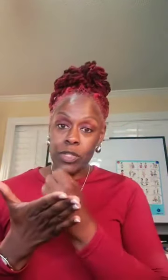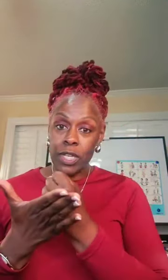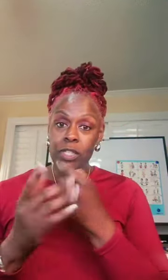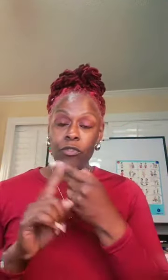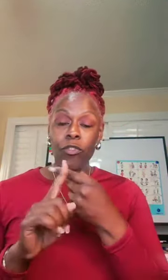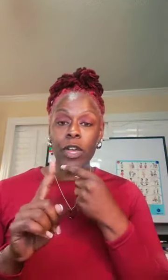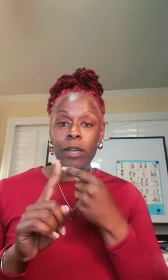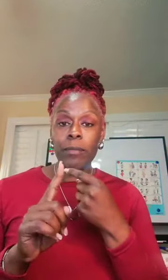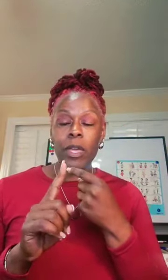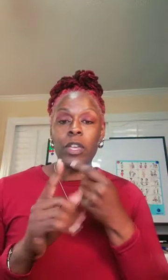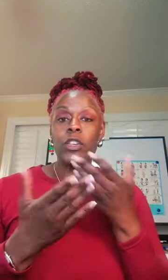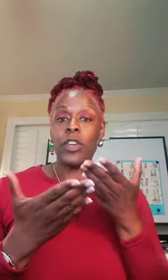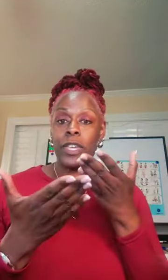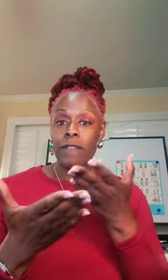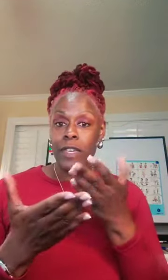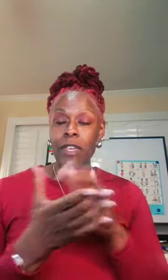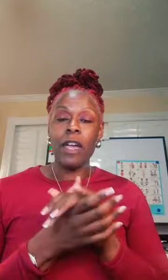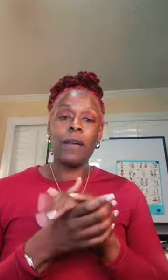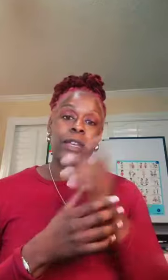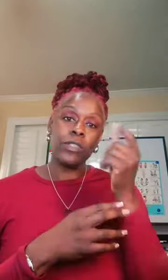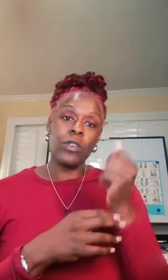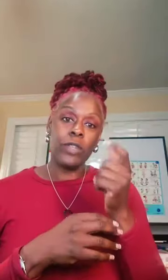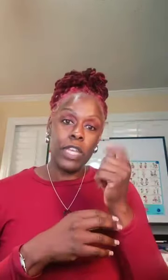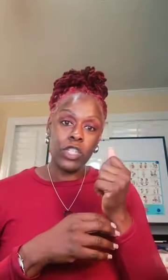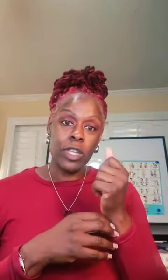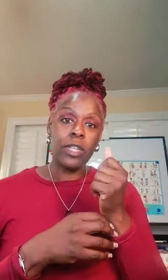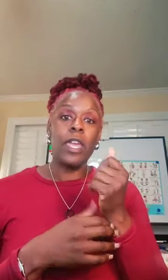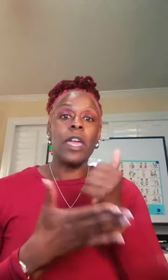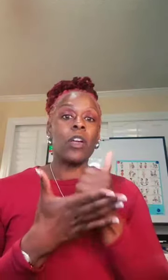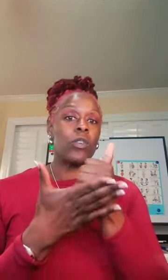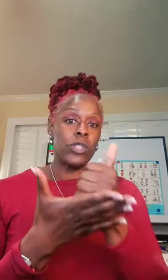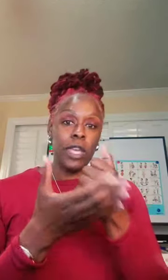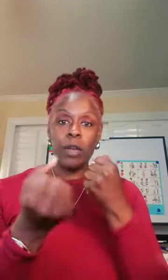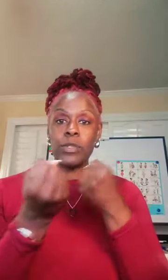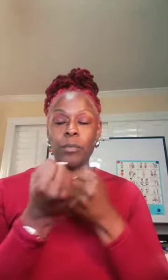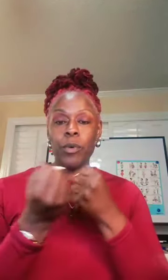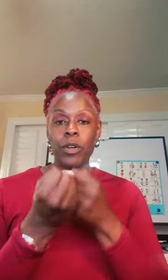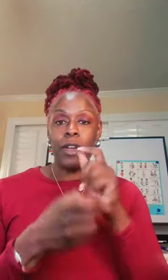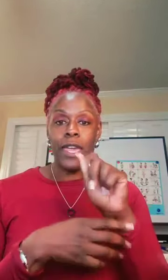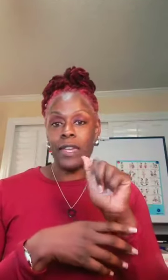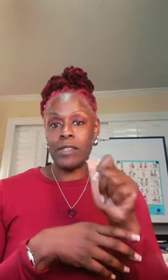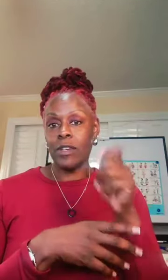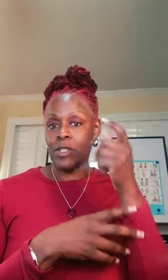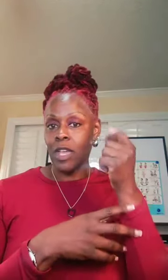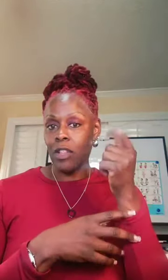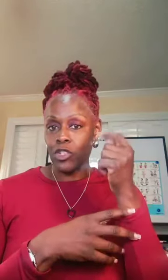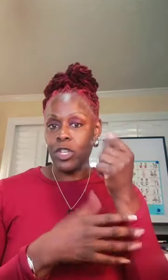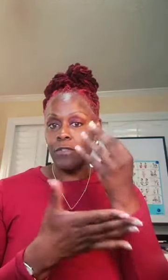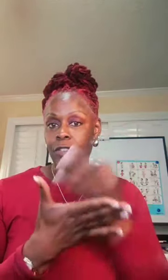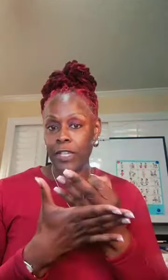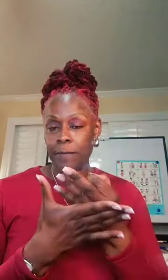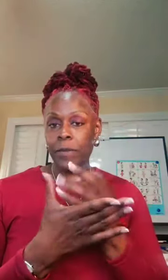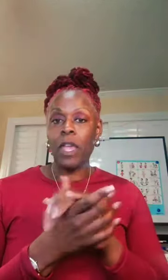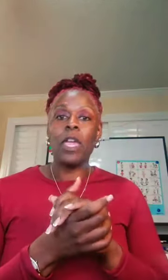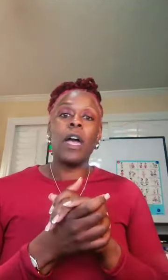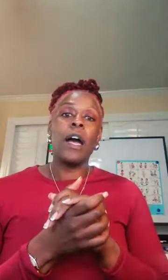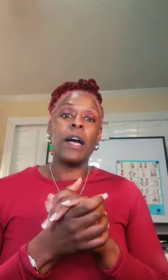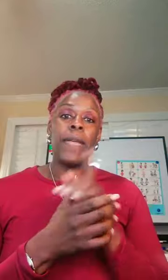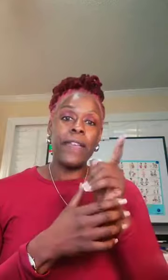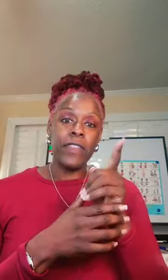proceeds from your giving as a donation go to help support our ASL Scholarship Fund. At the